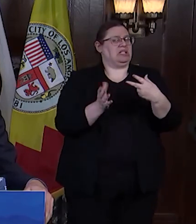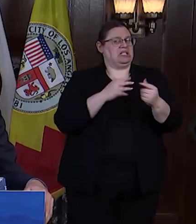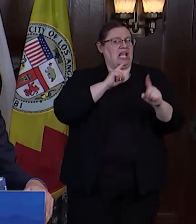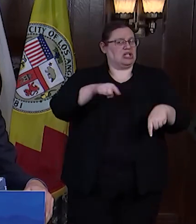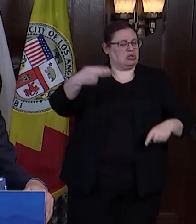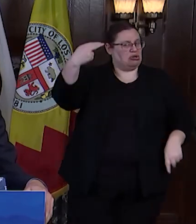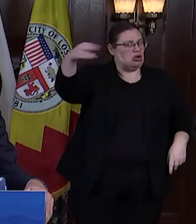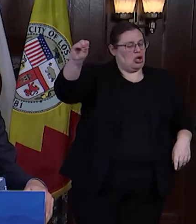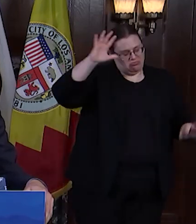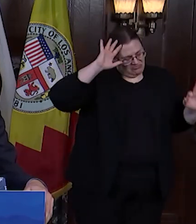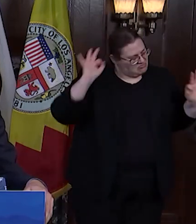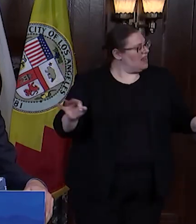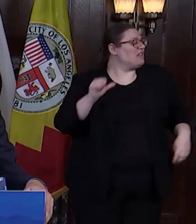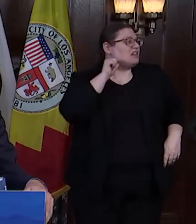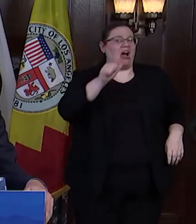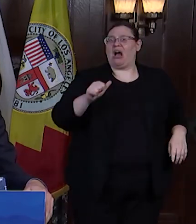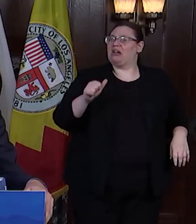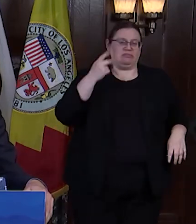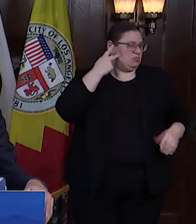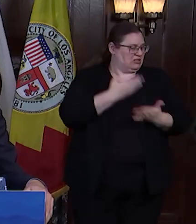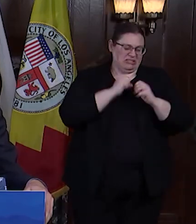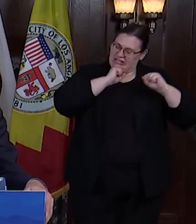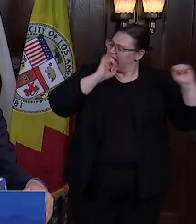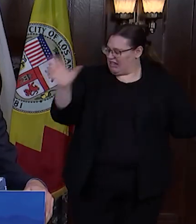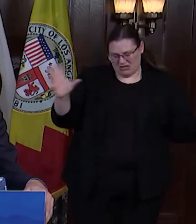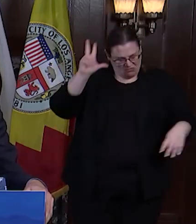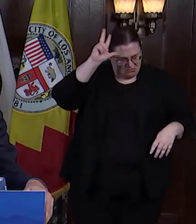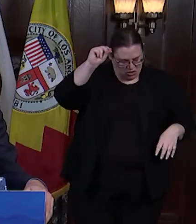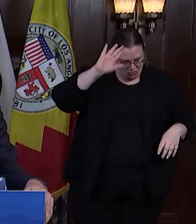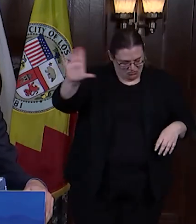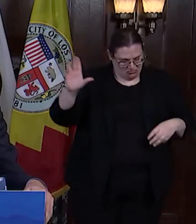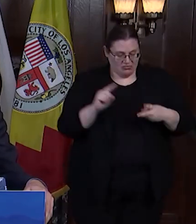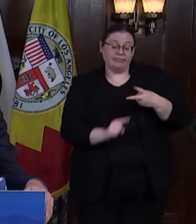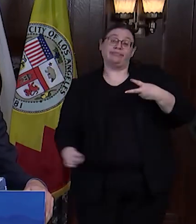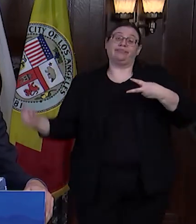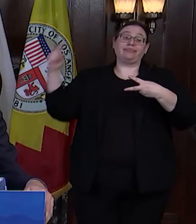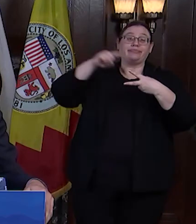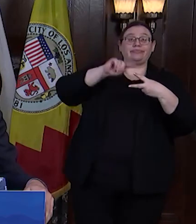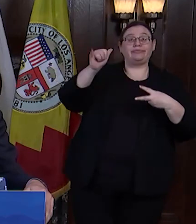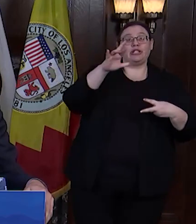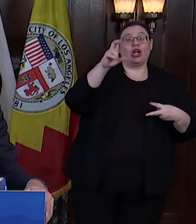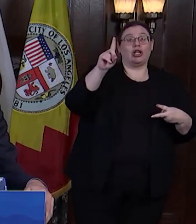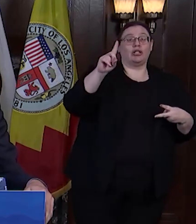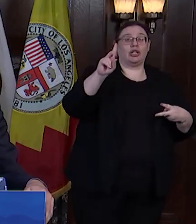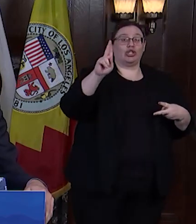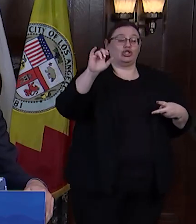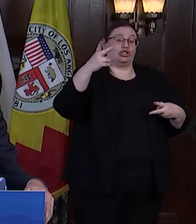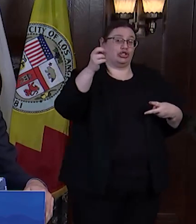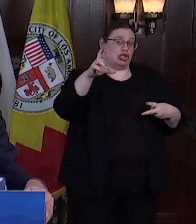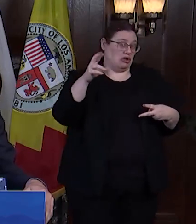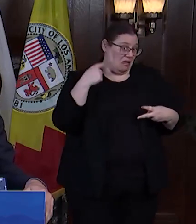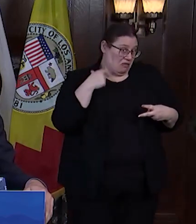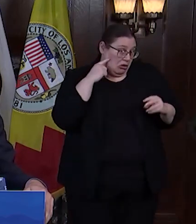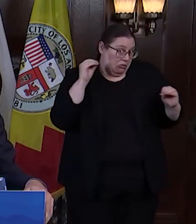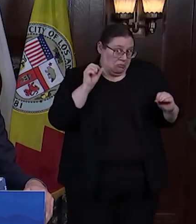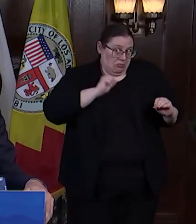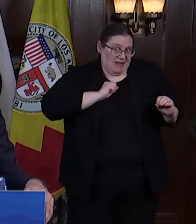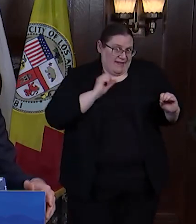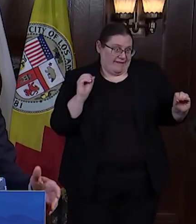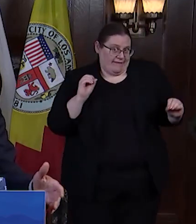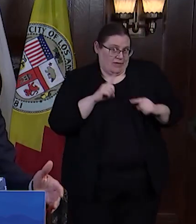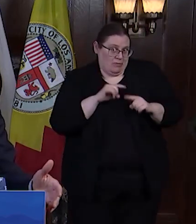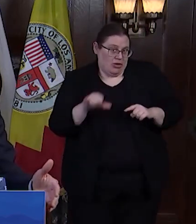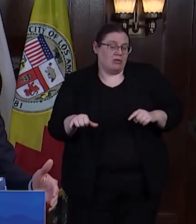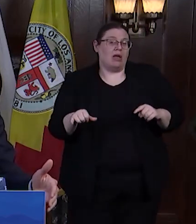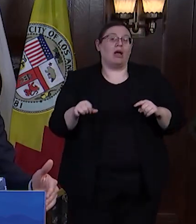Absolutely and categorically no. On the first piece with Jared Kushner, I haven't heard about that, but